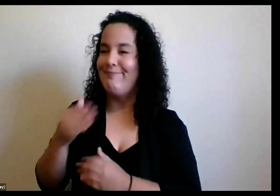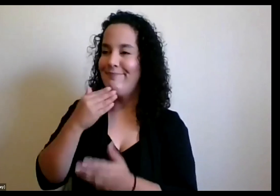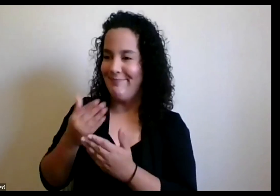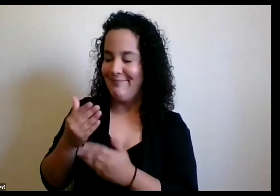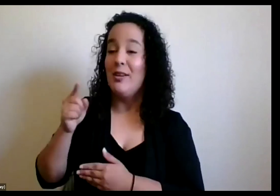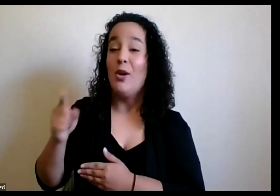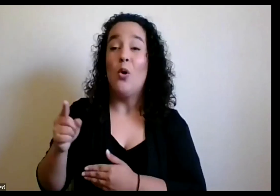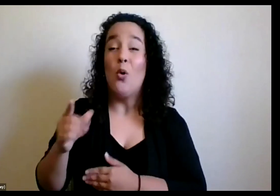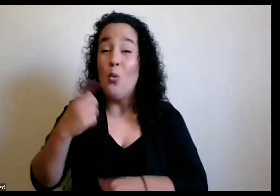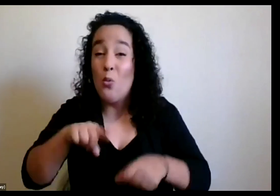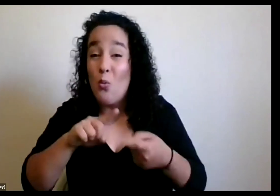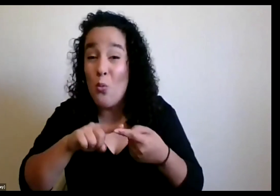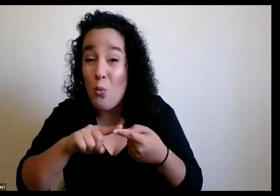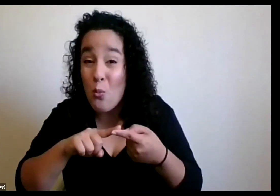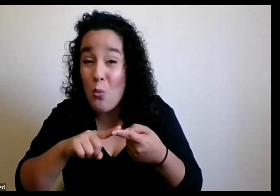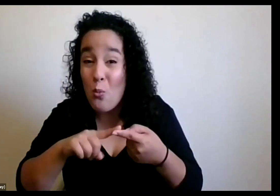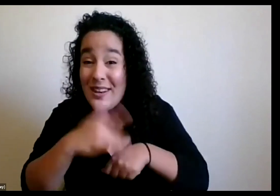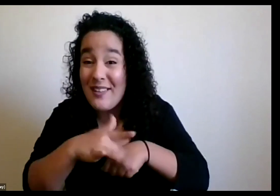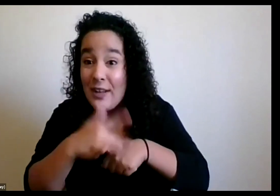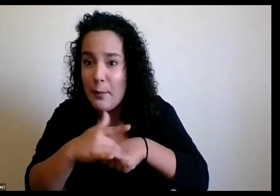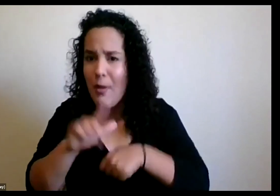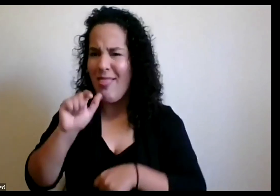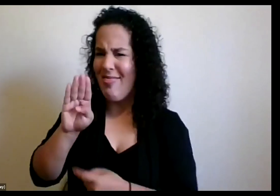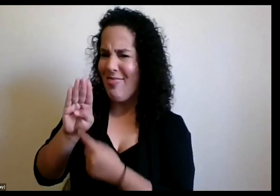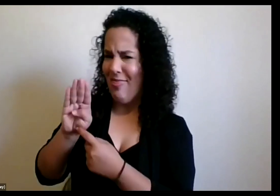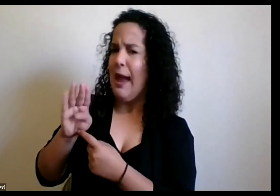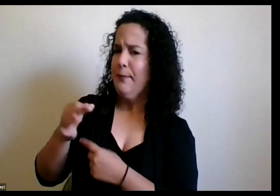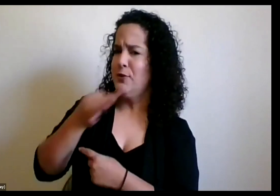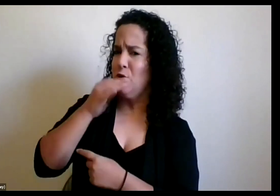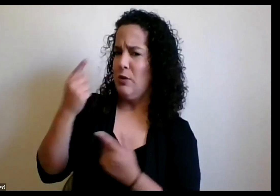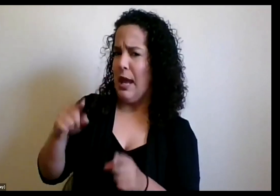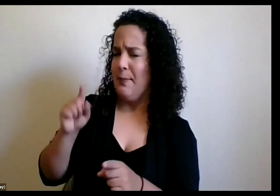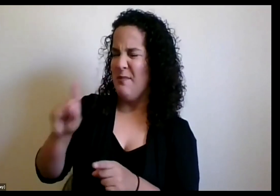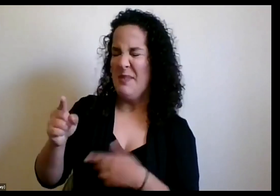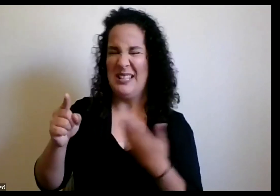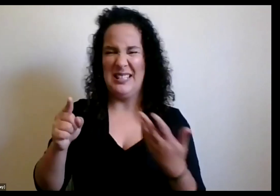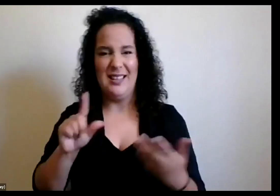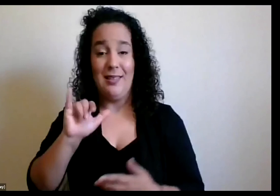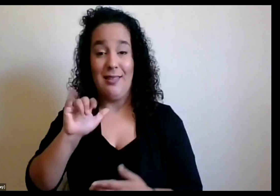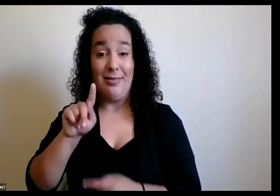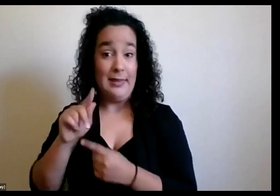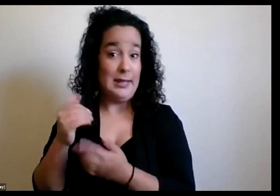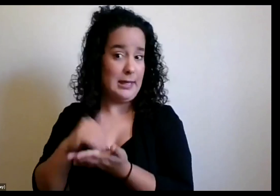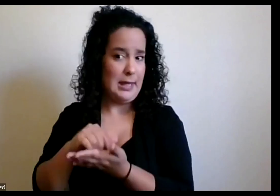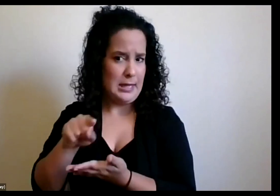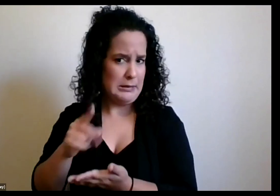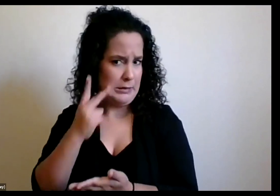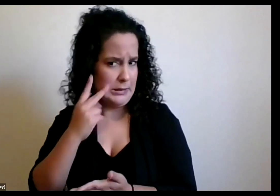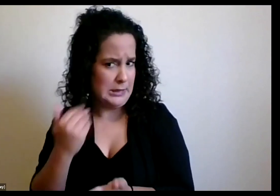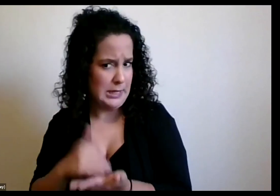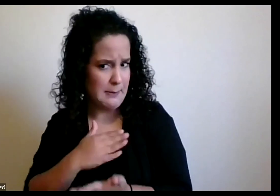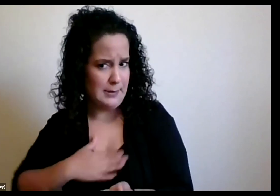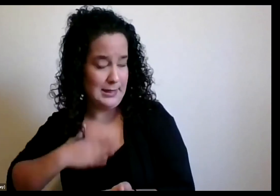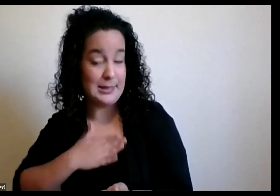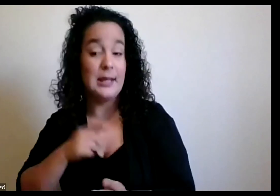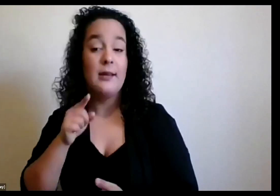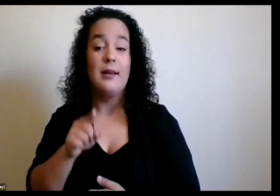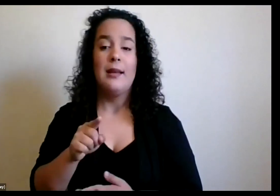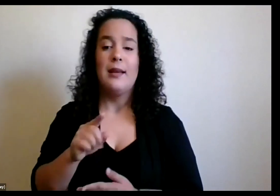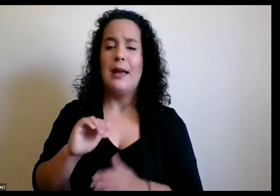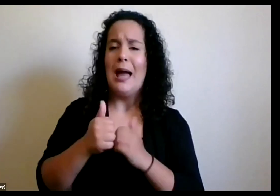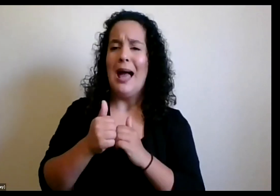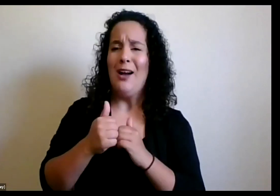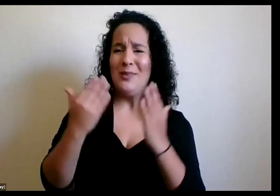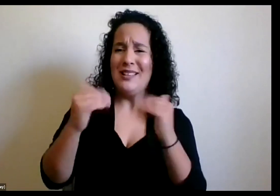folks? We know that the lab is coming up. Holly, why don't you pop the link again in the chat? But Kyle, when can we expect all this great